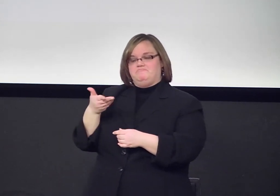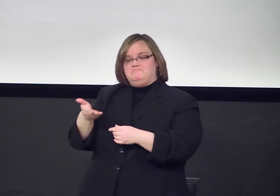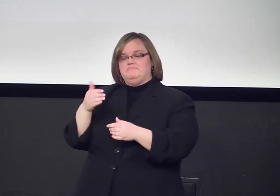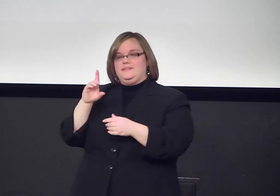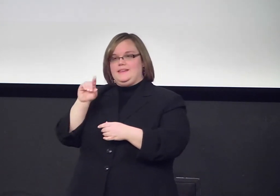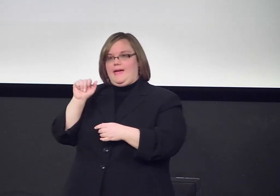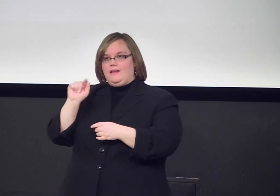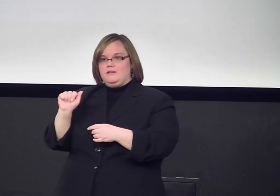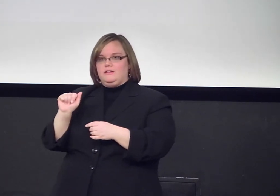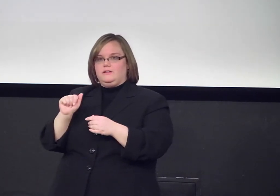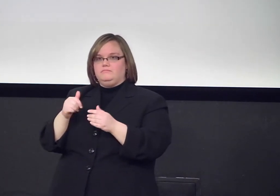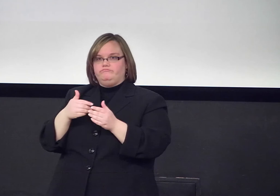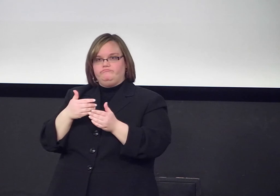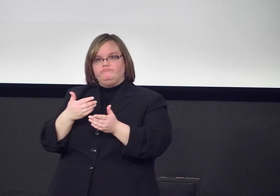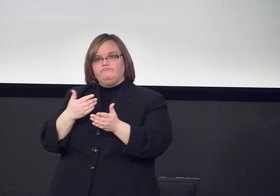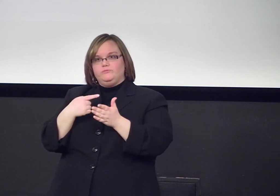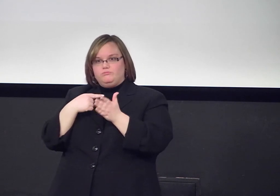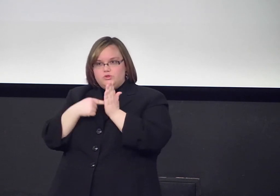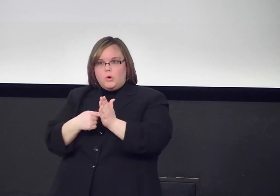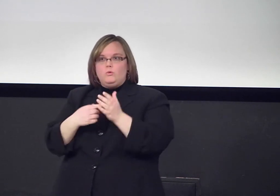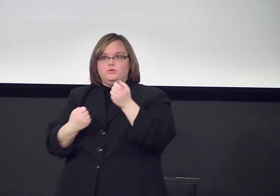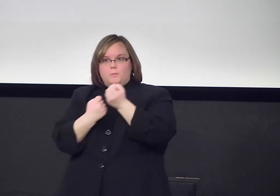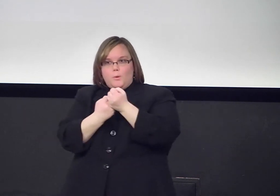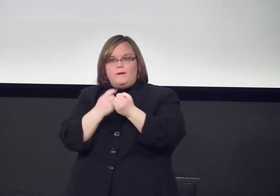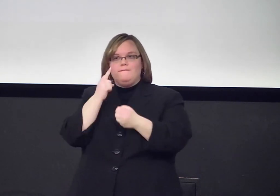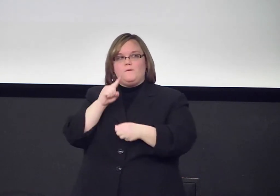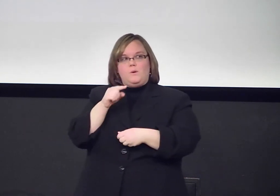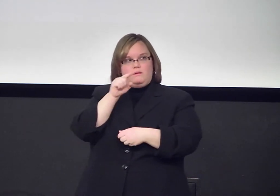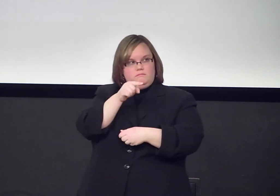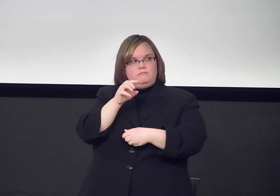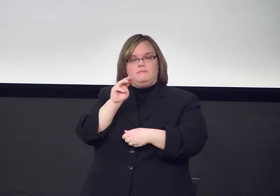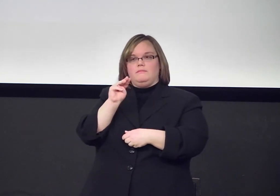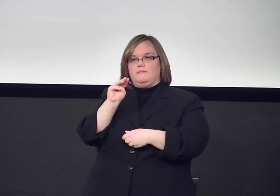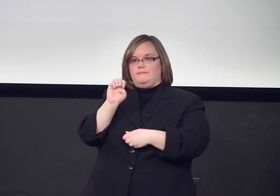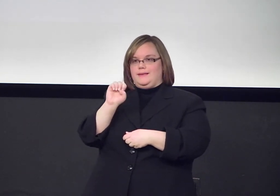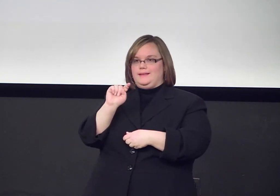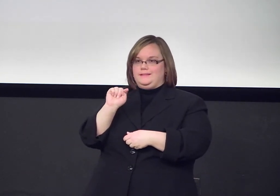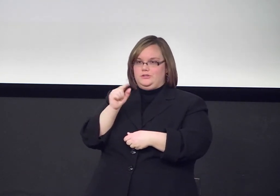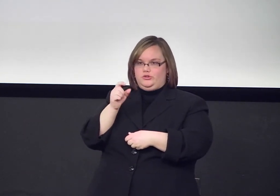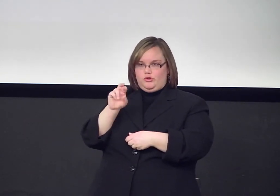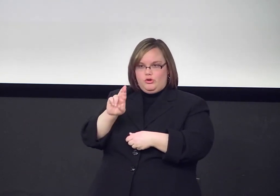research more than we did in this study. And I hope that